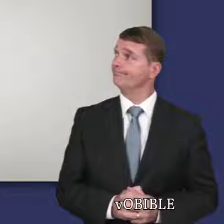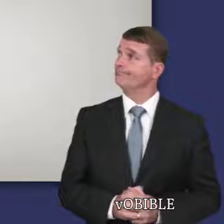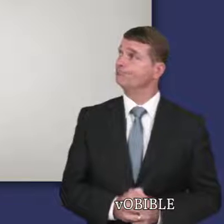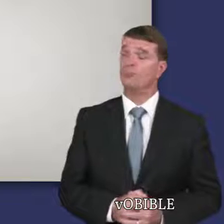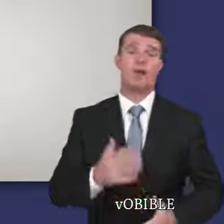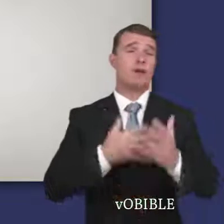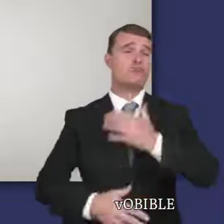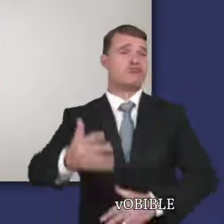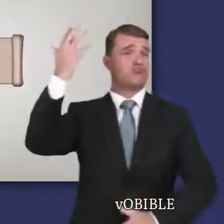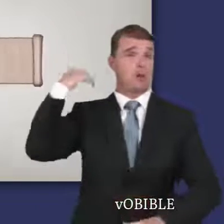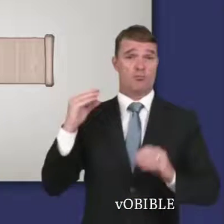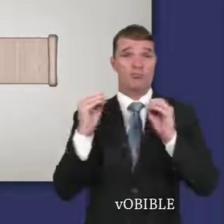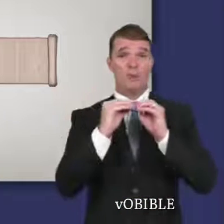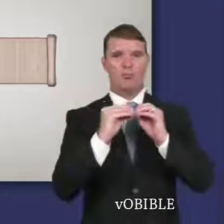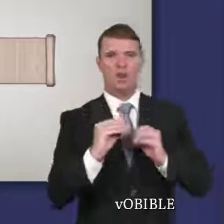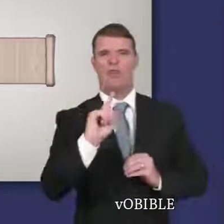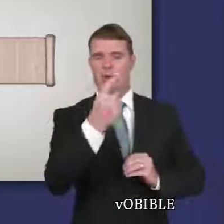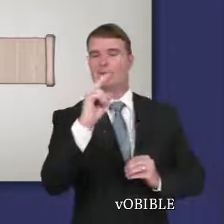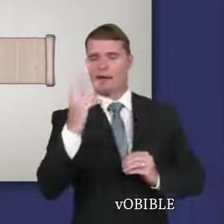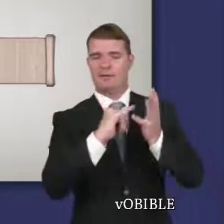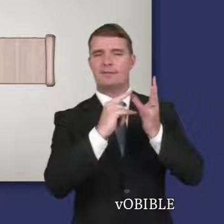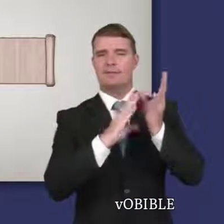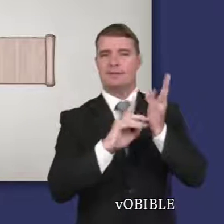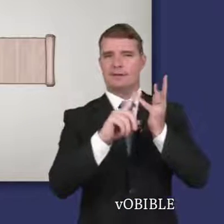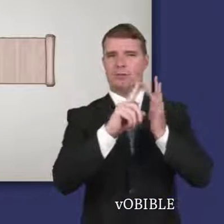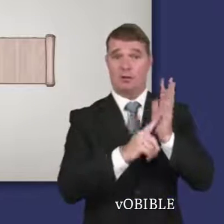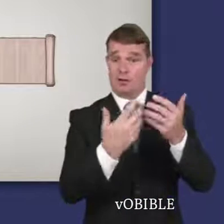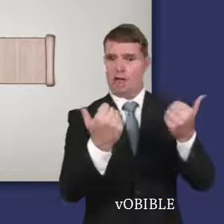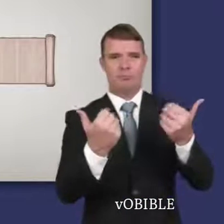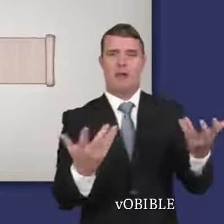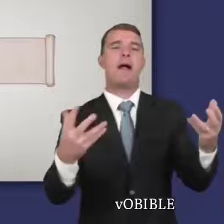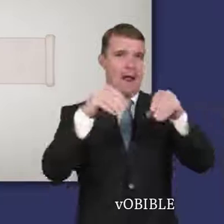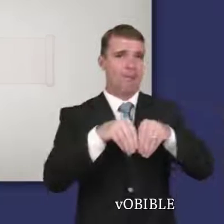In the original Hebrew canon, 1 and 2 Samuel were one volume.